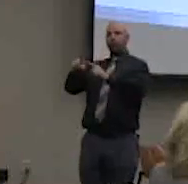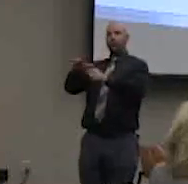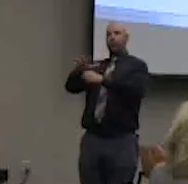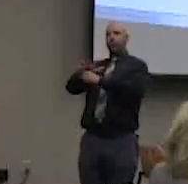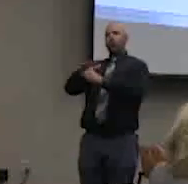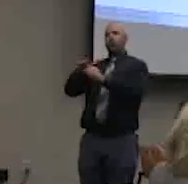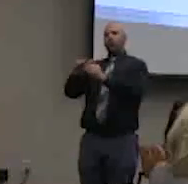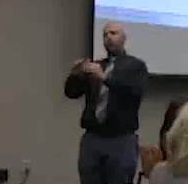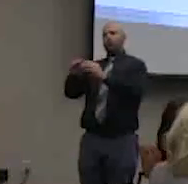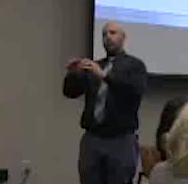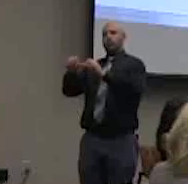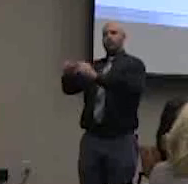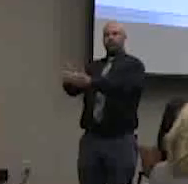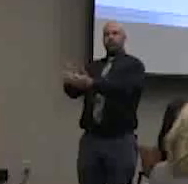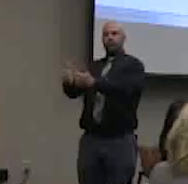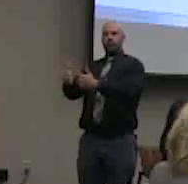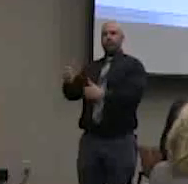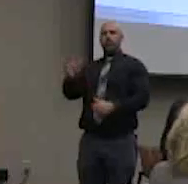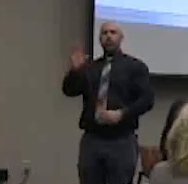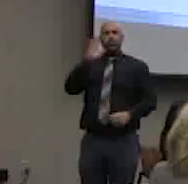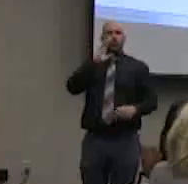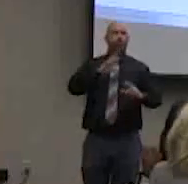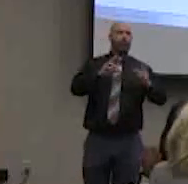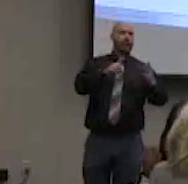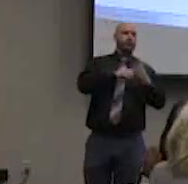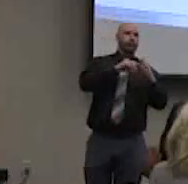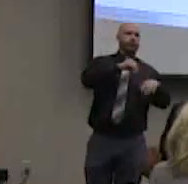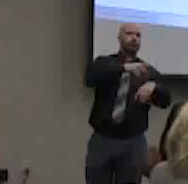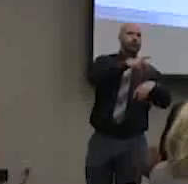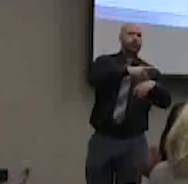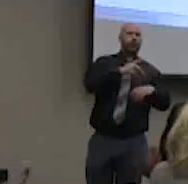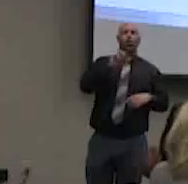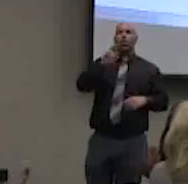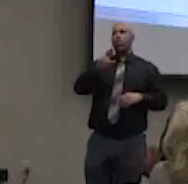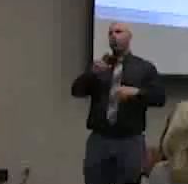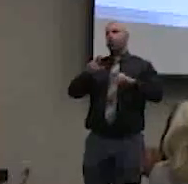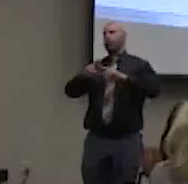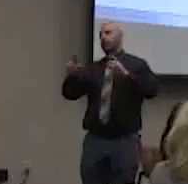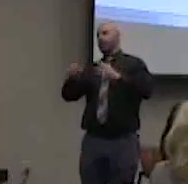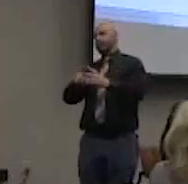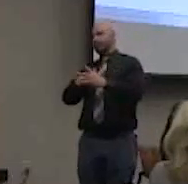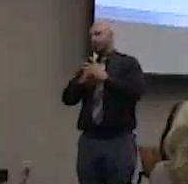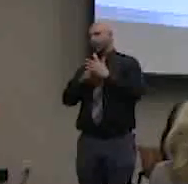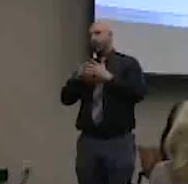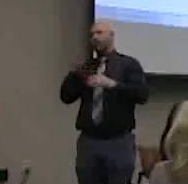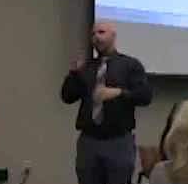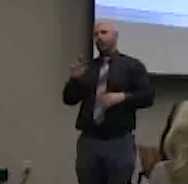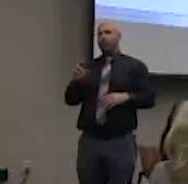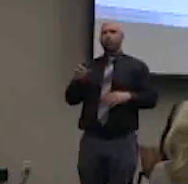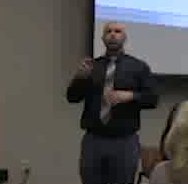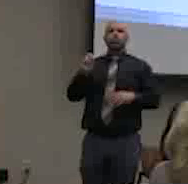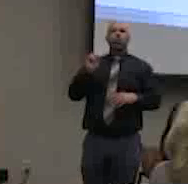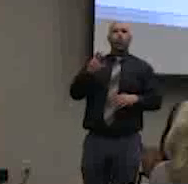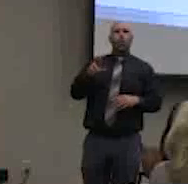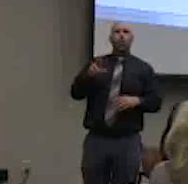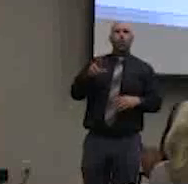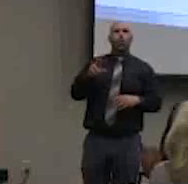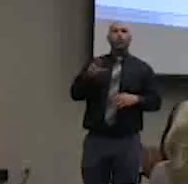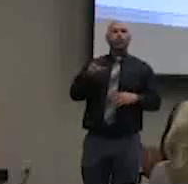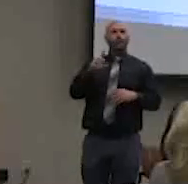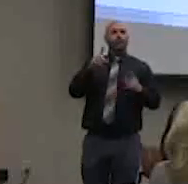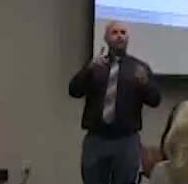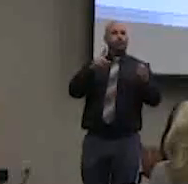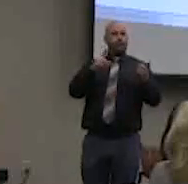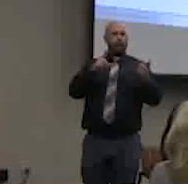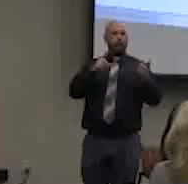Start Jefferson, for example, or Ready Start Baton Rouge. First Lady Edwards, I took what you meant to be